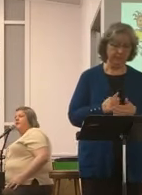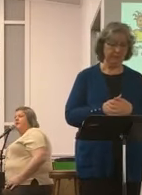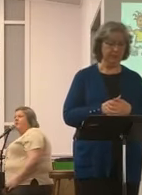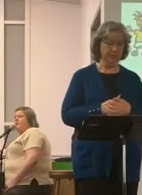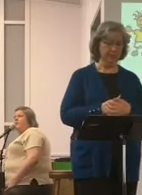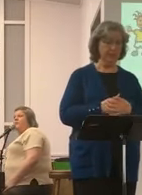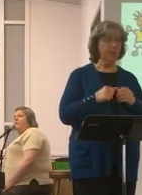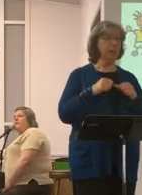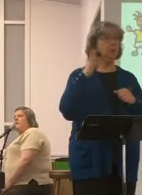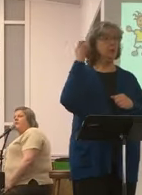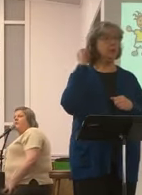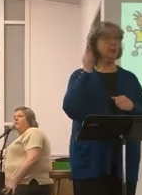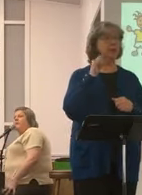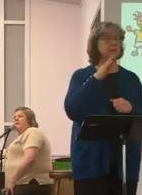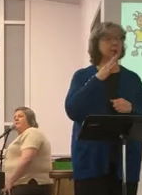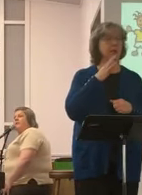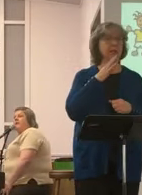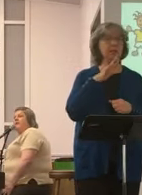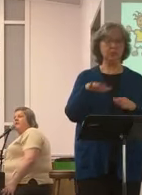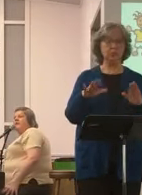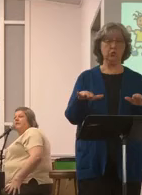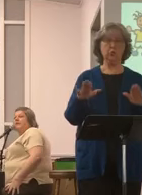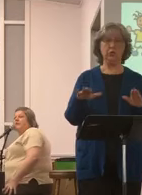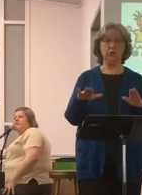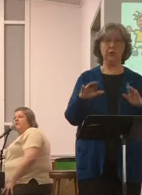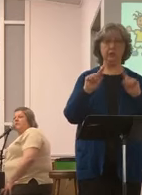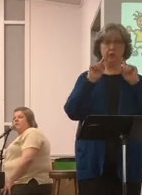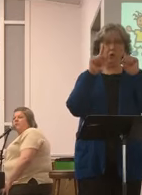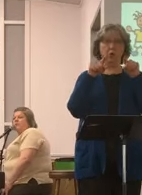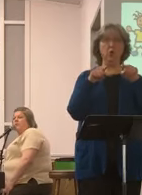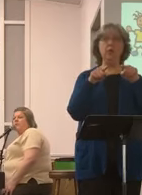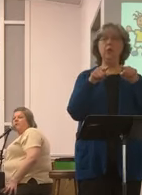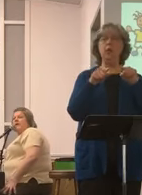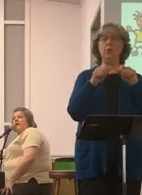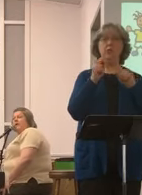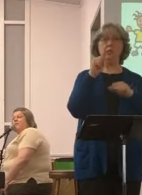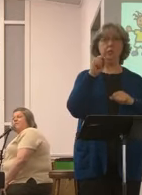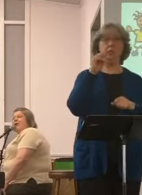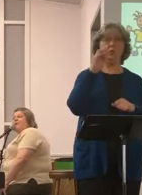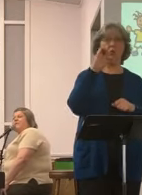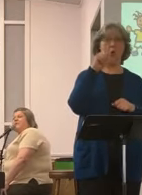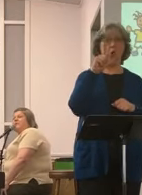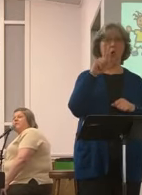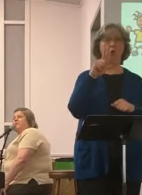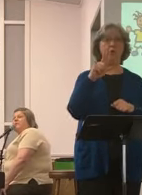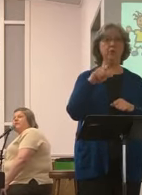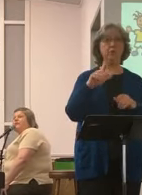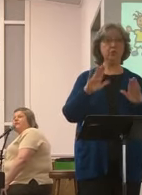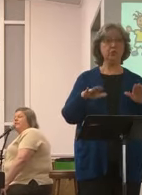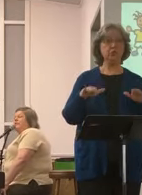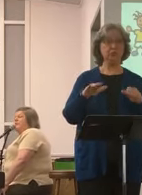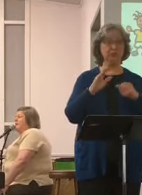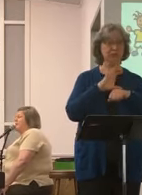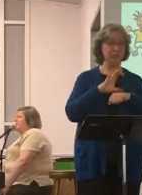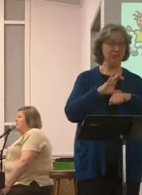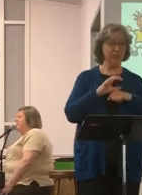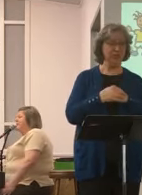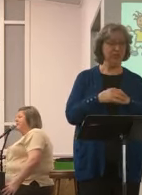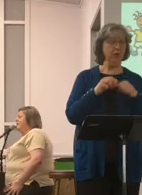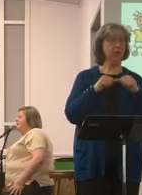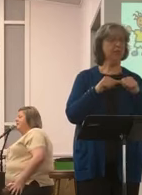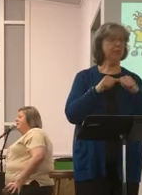All right, we're going to continue in worship, and all the children up through grade 6 can go in this Nicole Lake group in the back for the children's church. We're